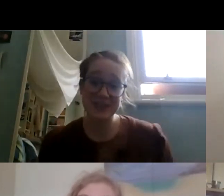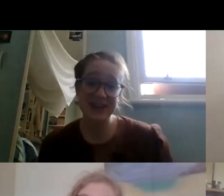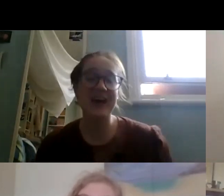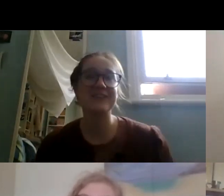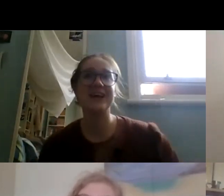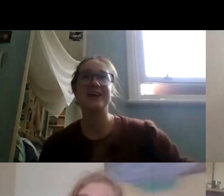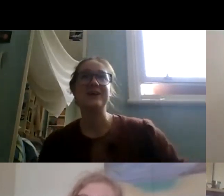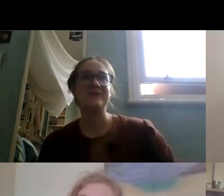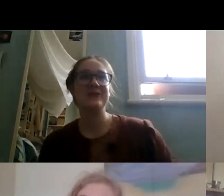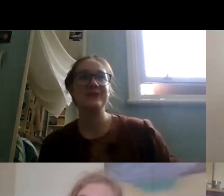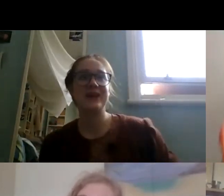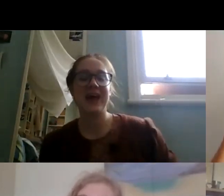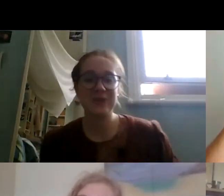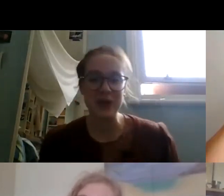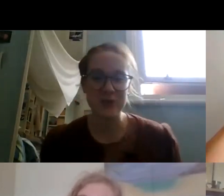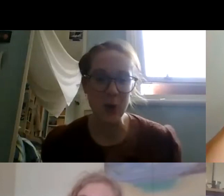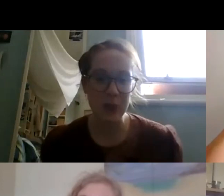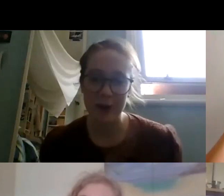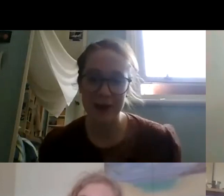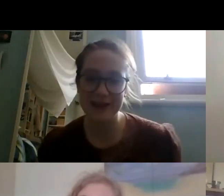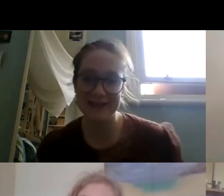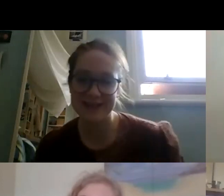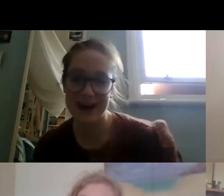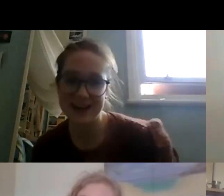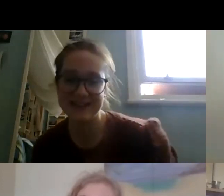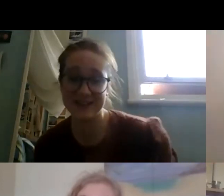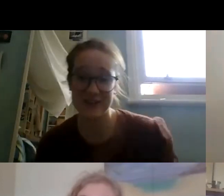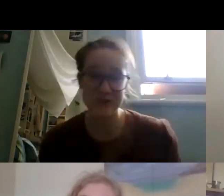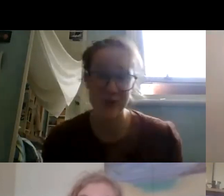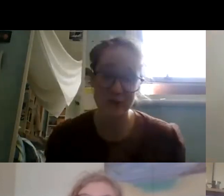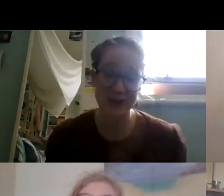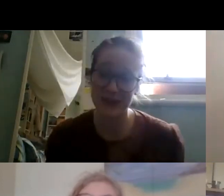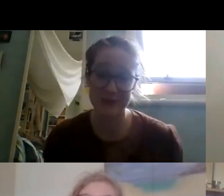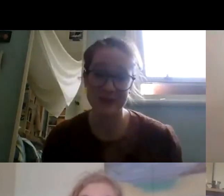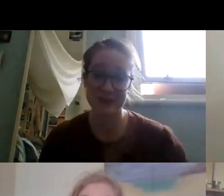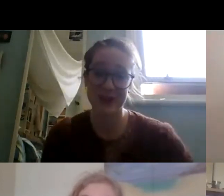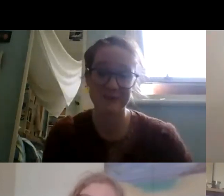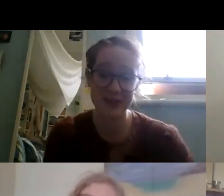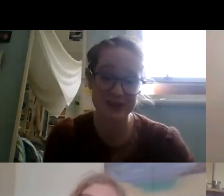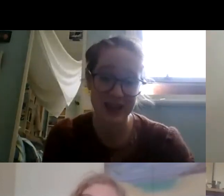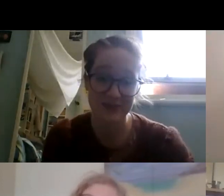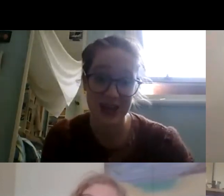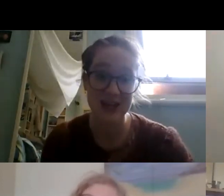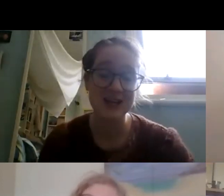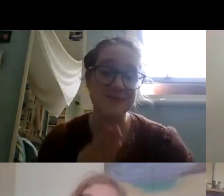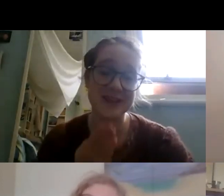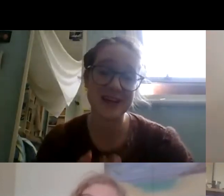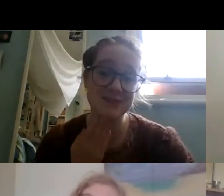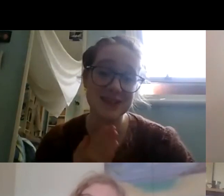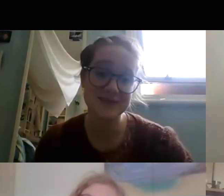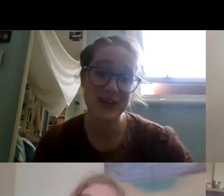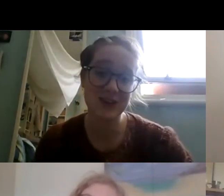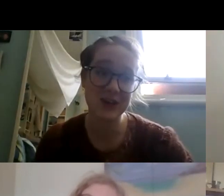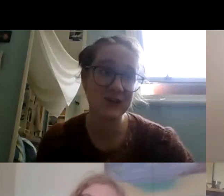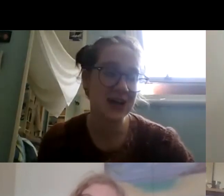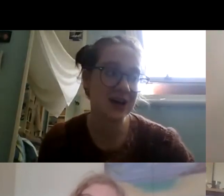So it's actually like when you get into it, it's not that many signs because there's so many things which just like mean the same thing. But yeah, please